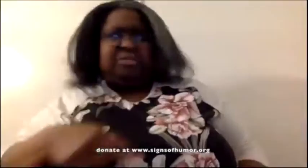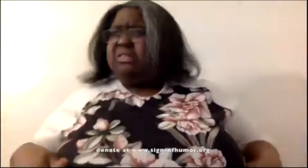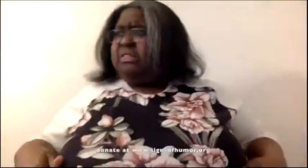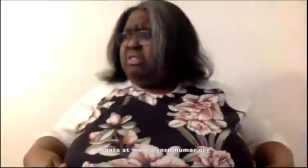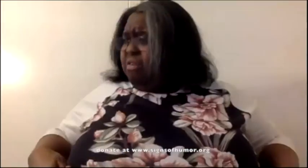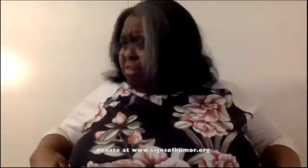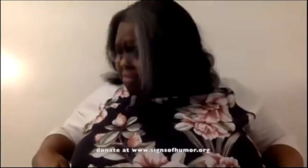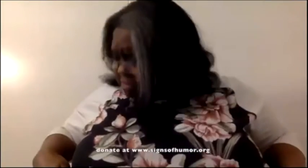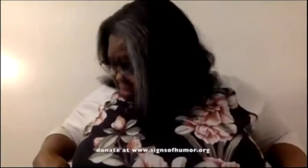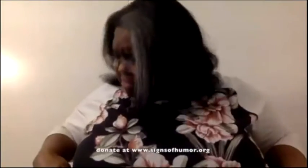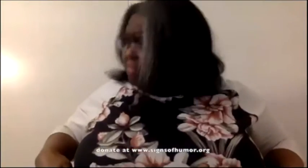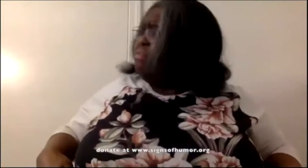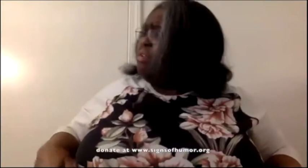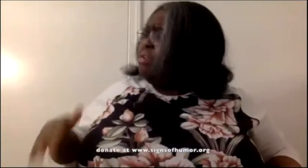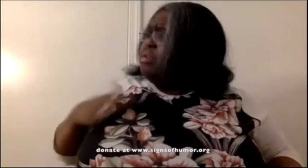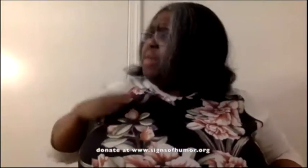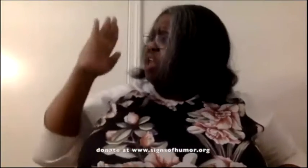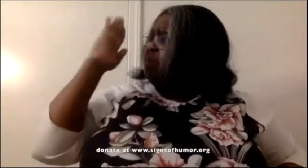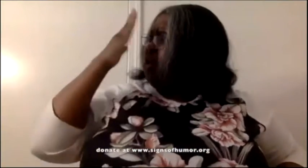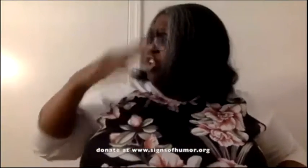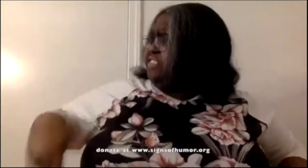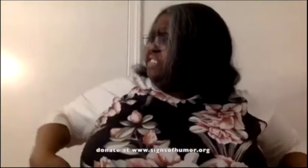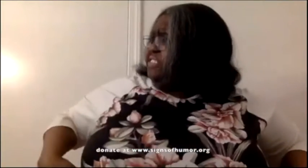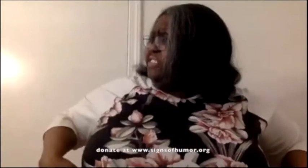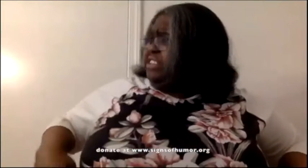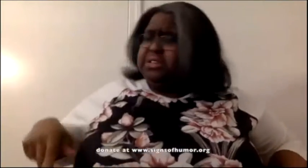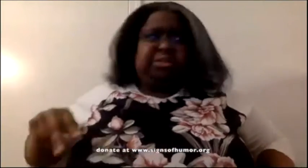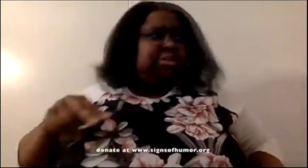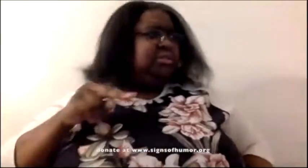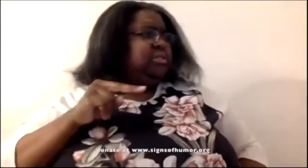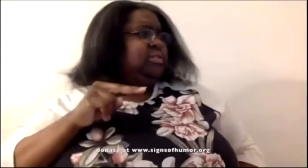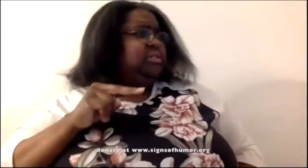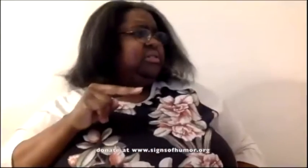holsters. So they go, what is that? And he looks down and he goes, these are my mirrors.